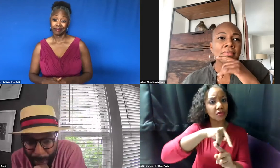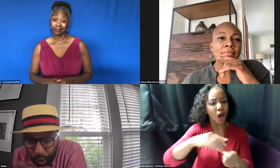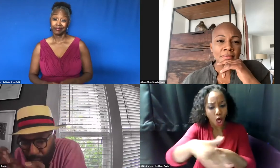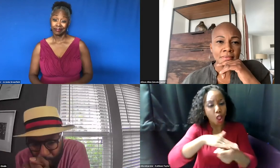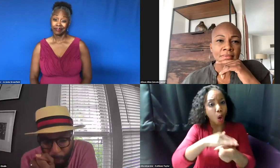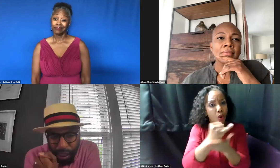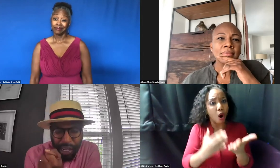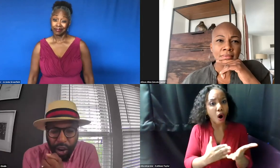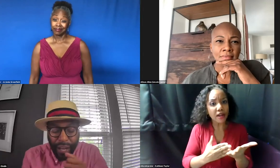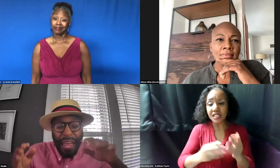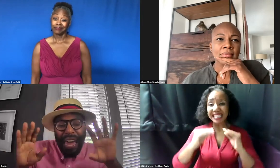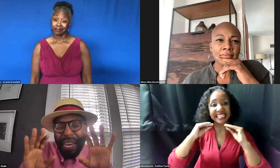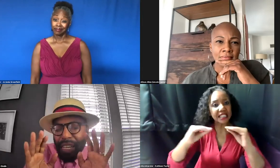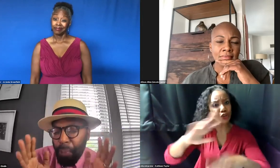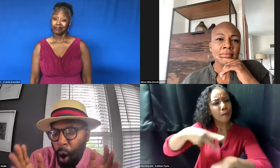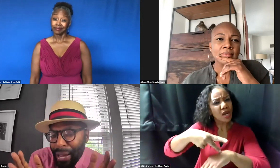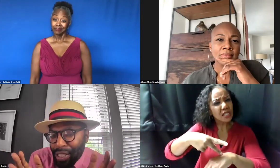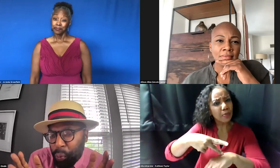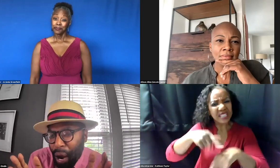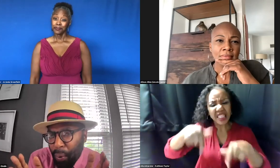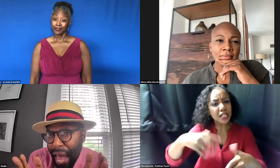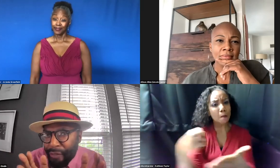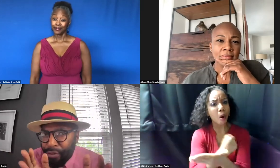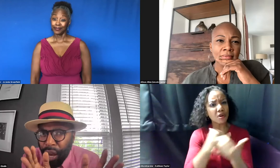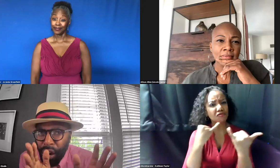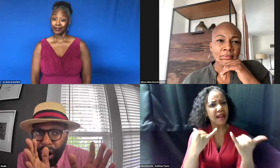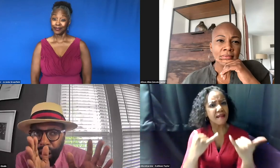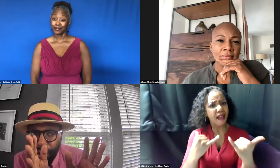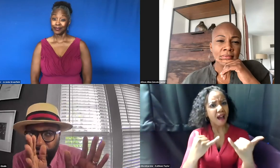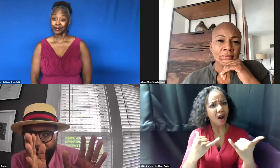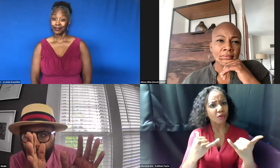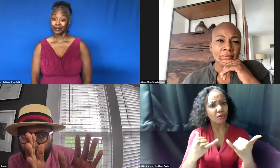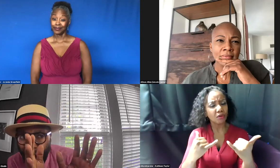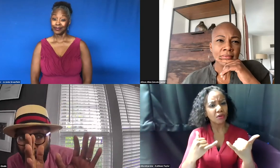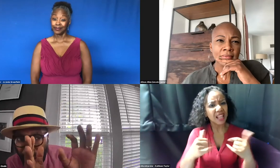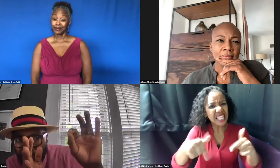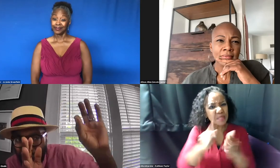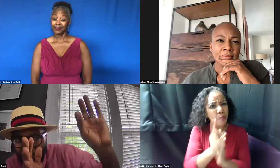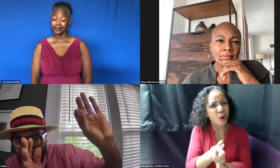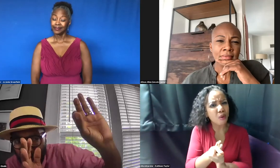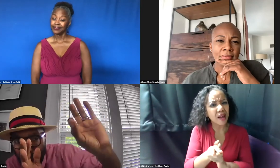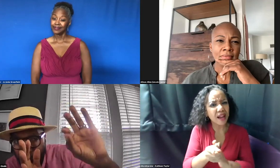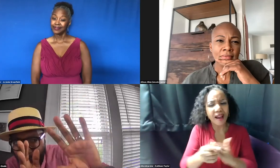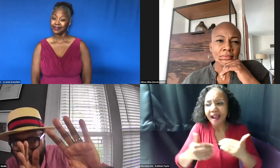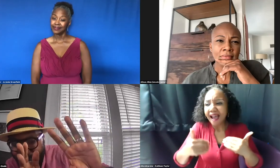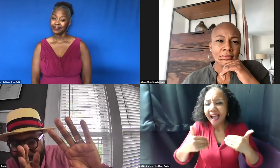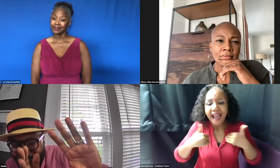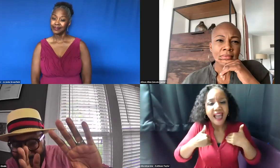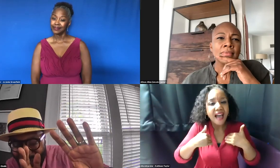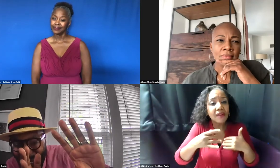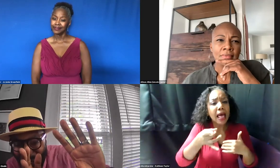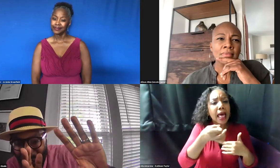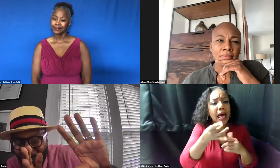artist coming through to inform teaching and learning. In these moments where we have like a little speck of